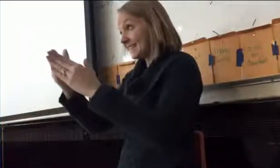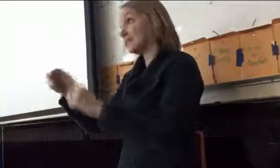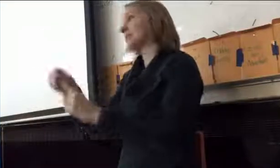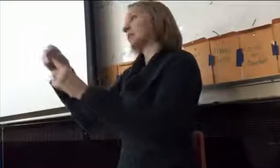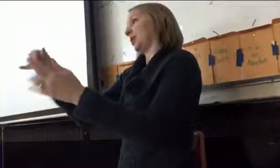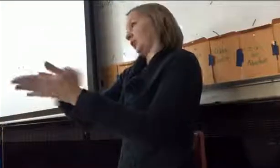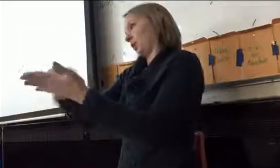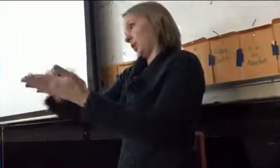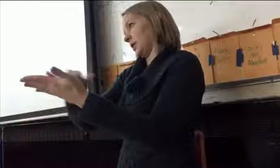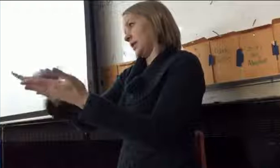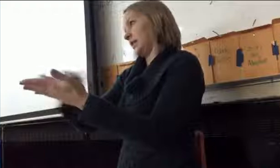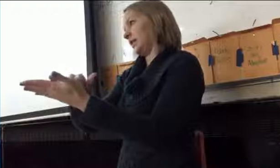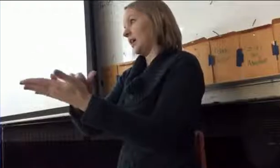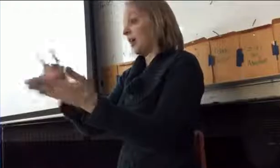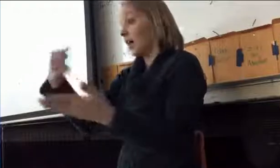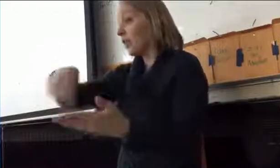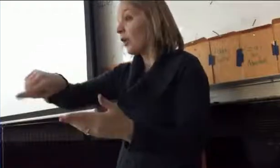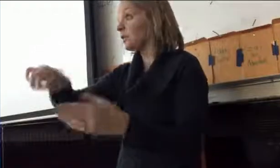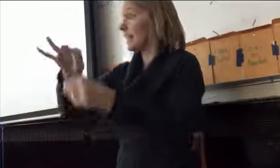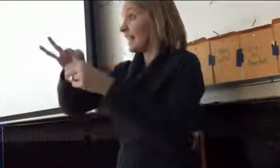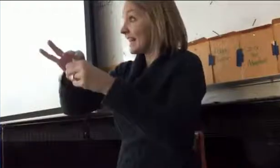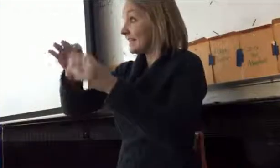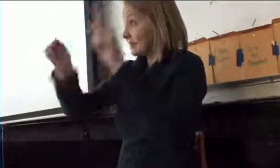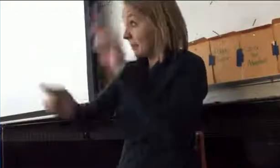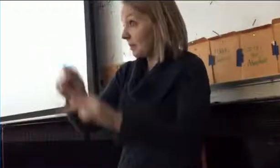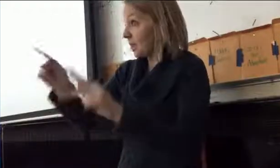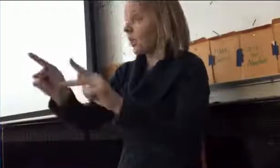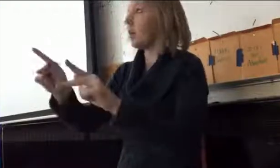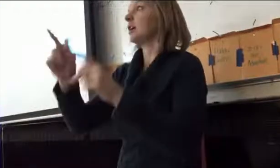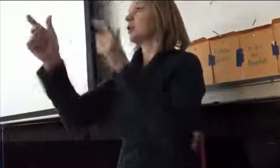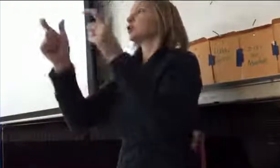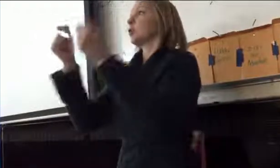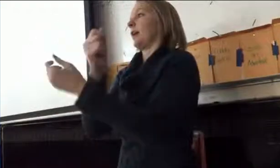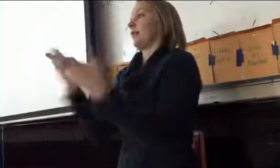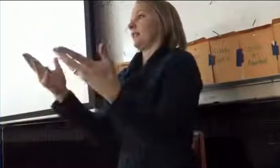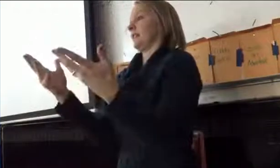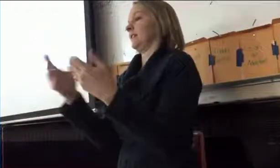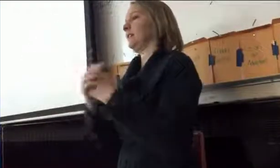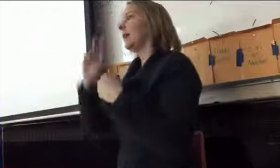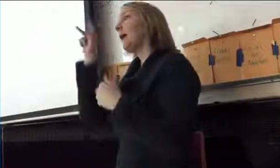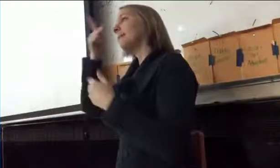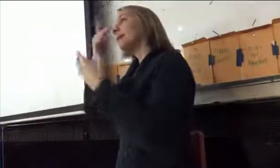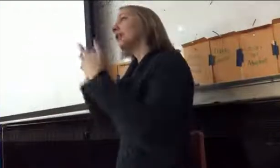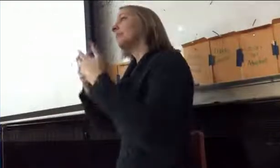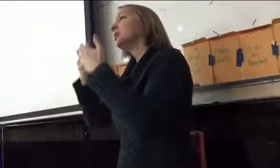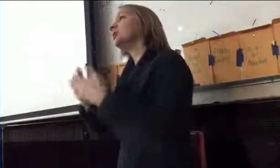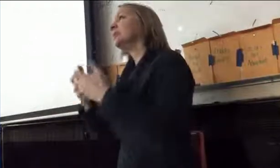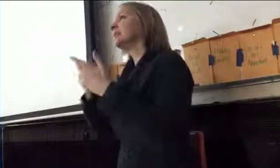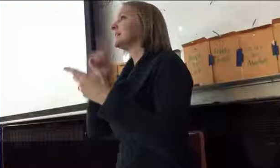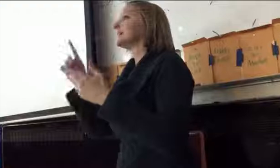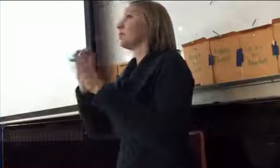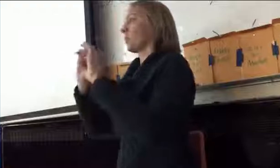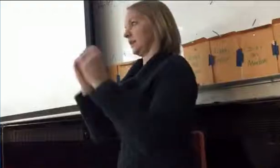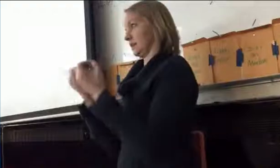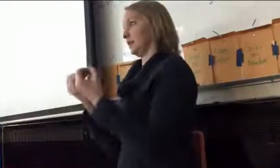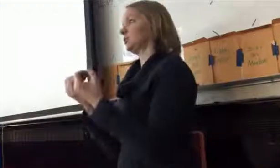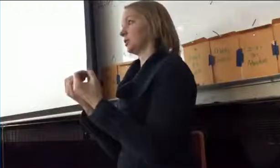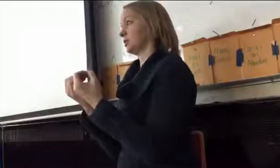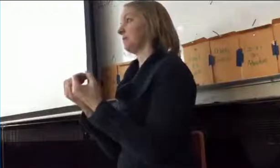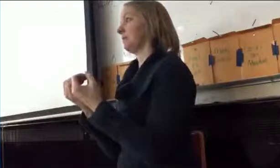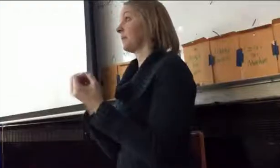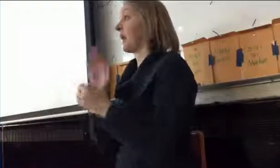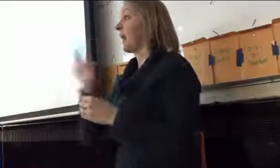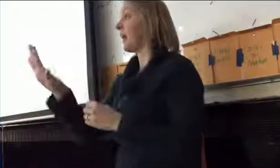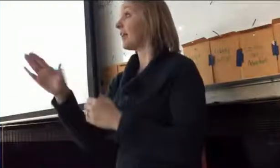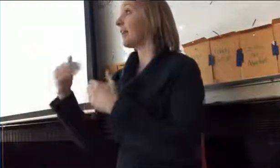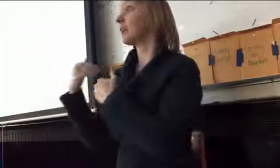York. They control everything. So this right here is the political machine. Now a political machine is an organization. Basically, their